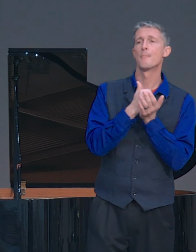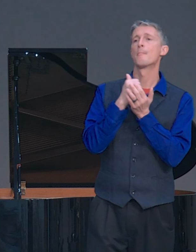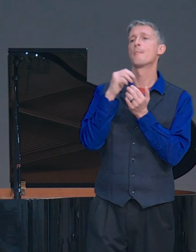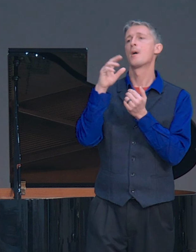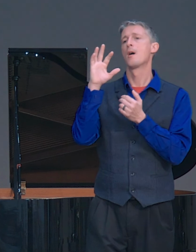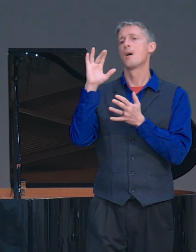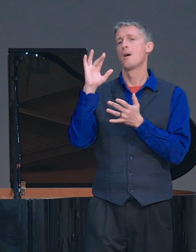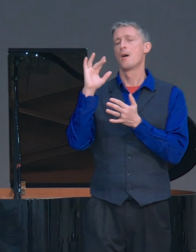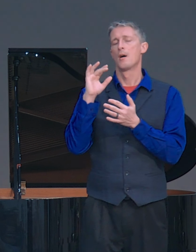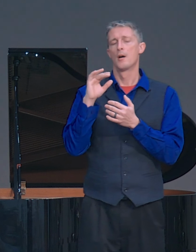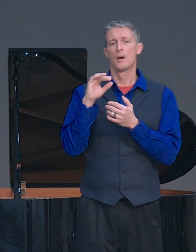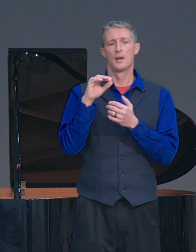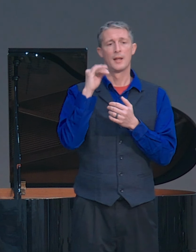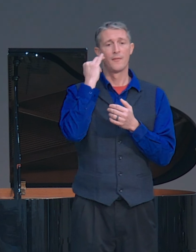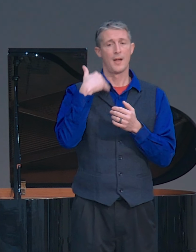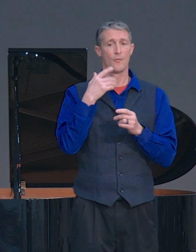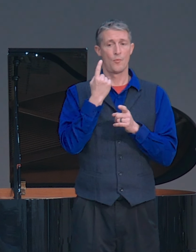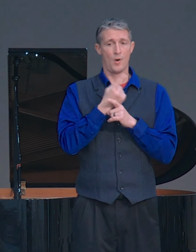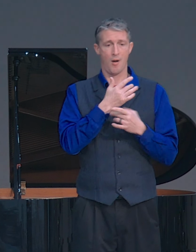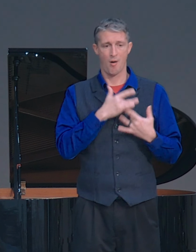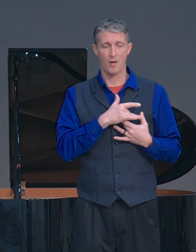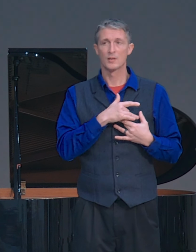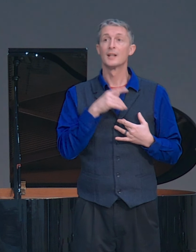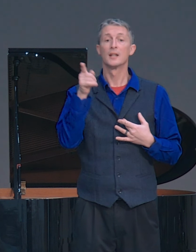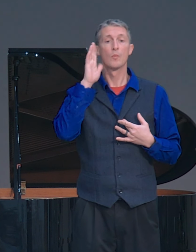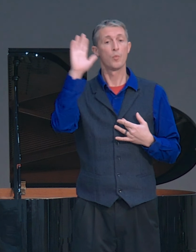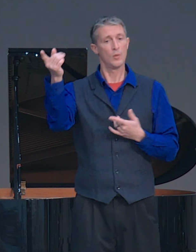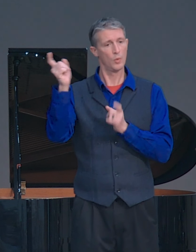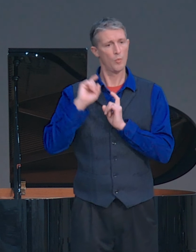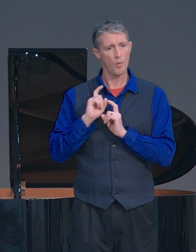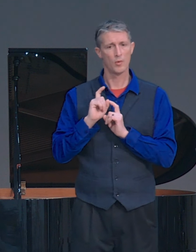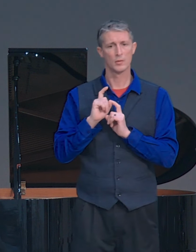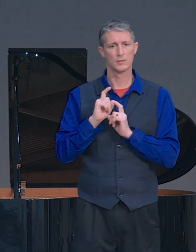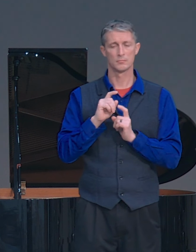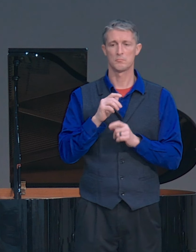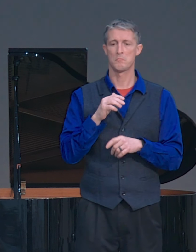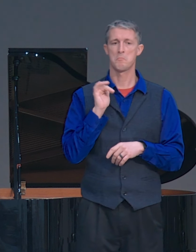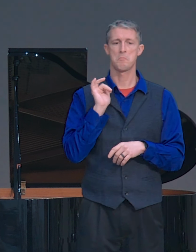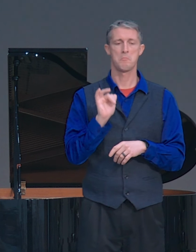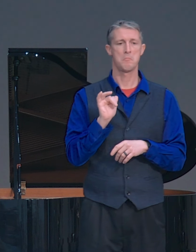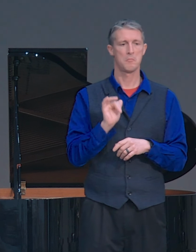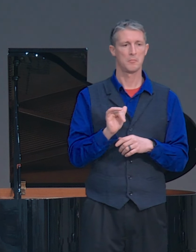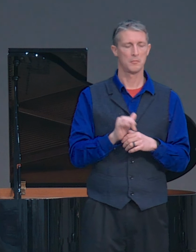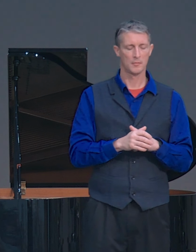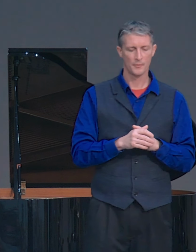be rewarded by the Father. Helping